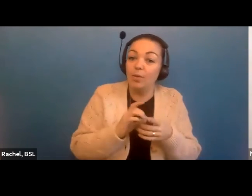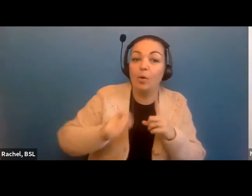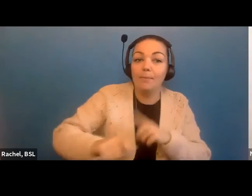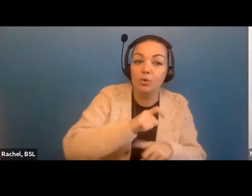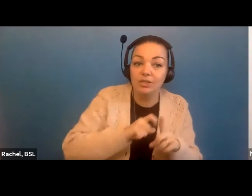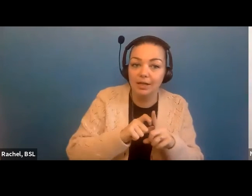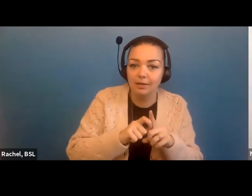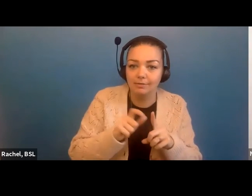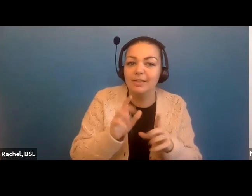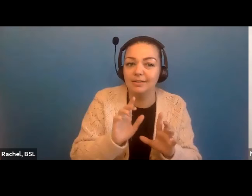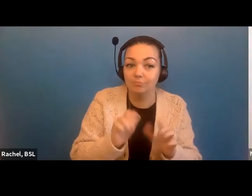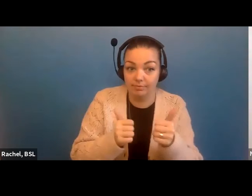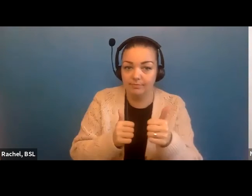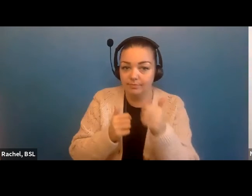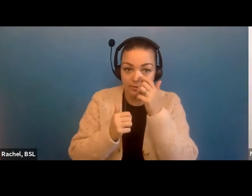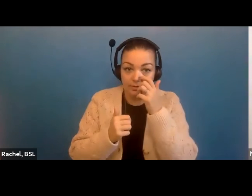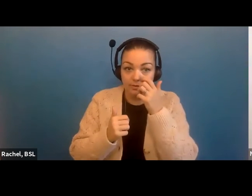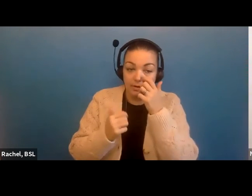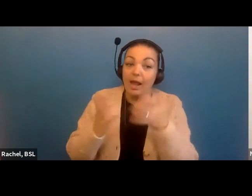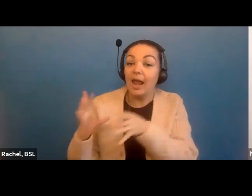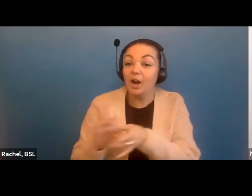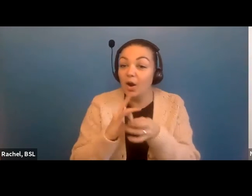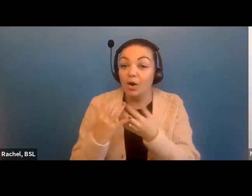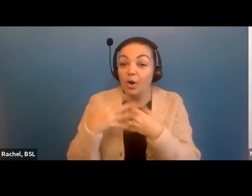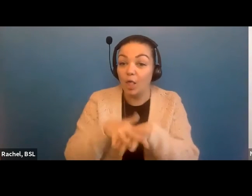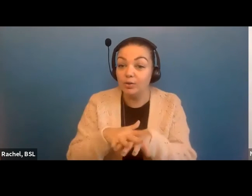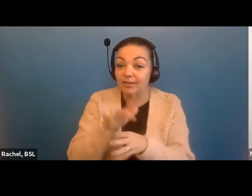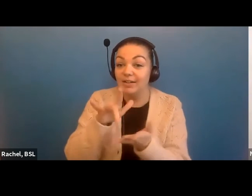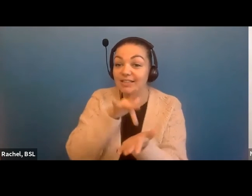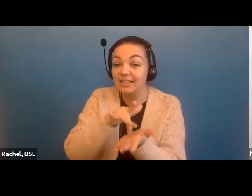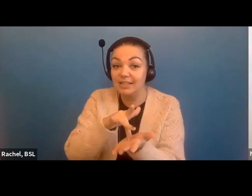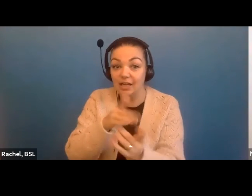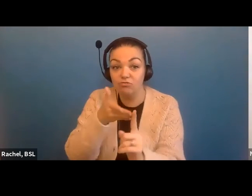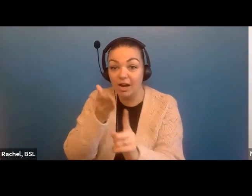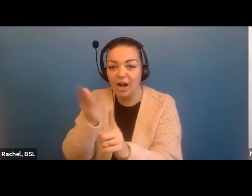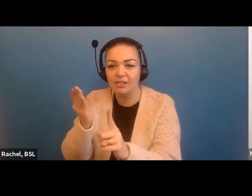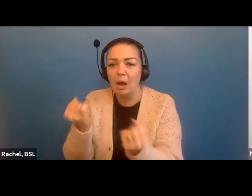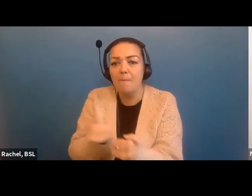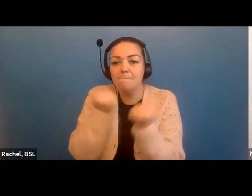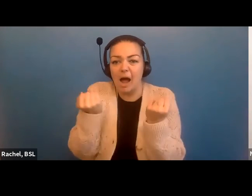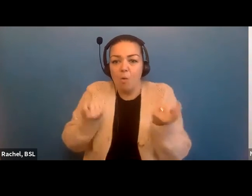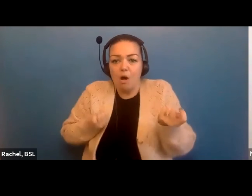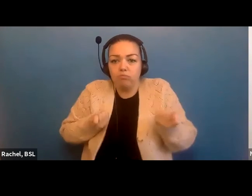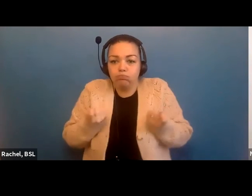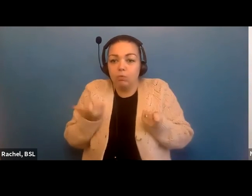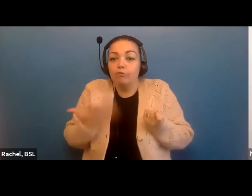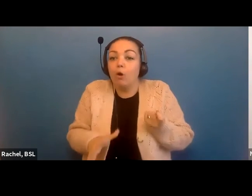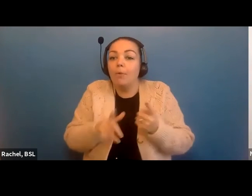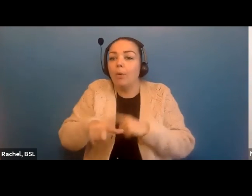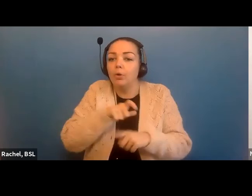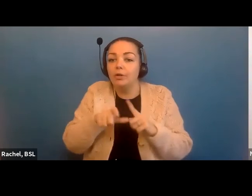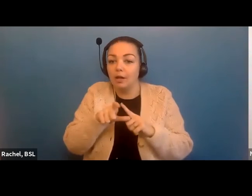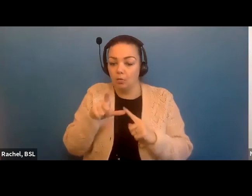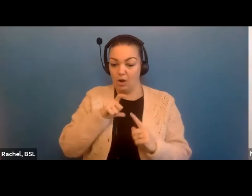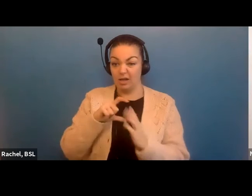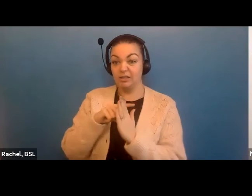The next slide, yeah. The vision and inclusive city is very important to recognizing also the power dynamics in the community, because the persons with